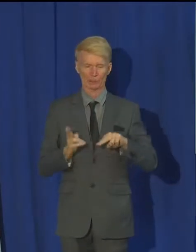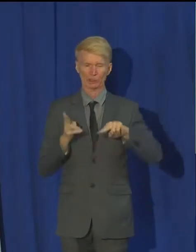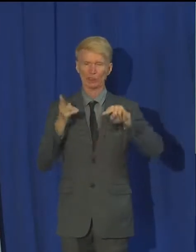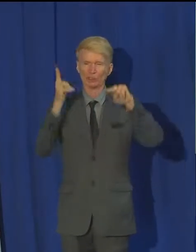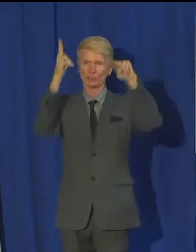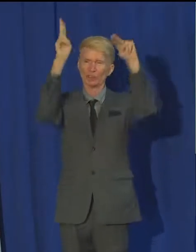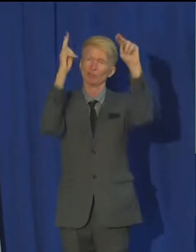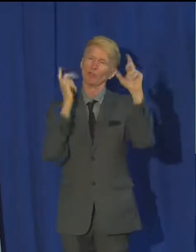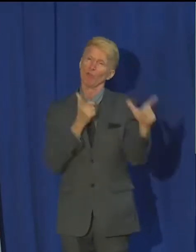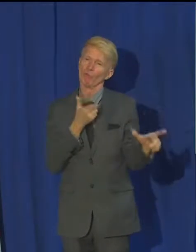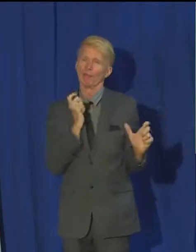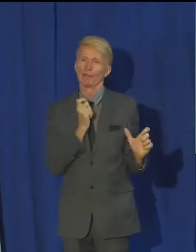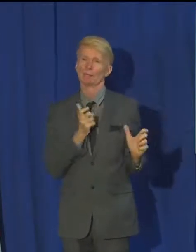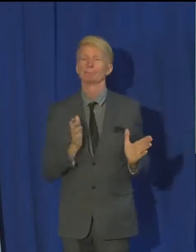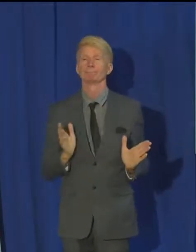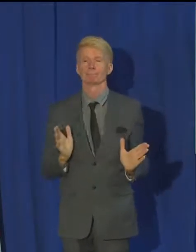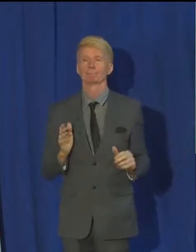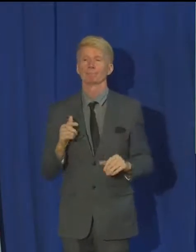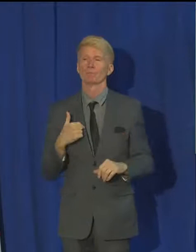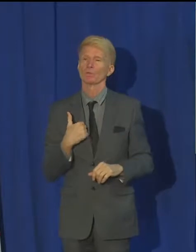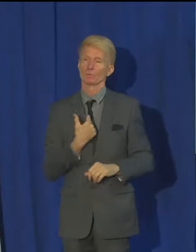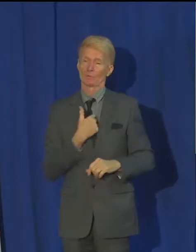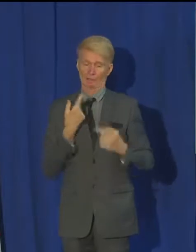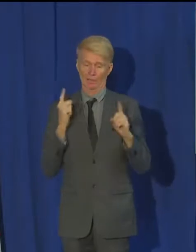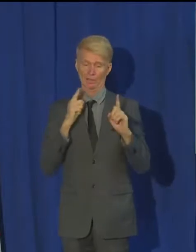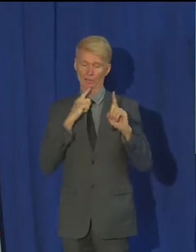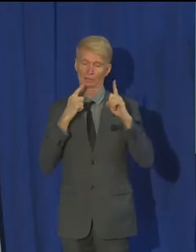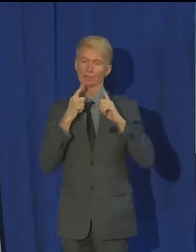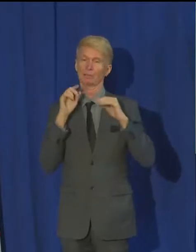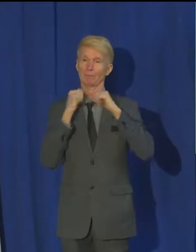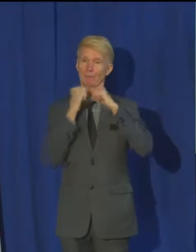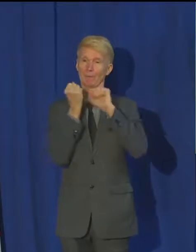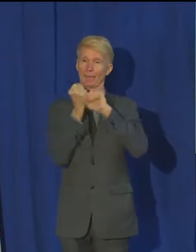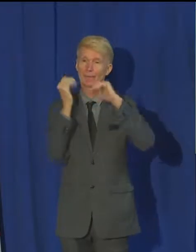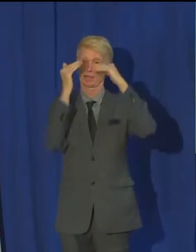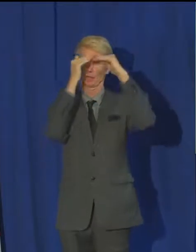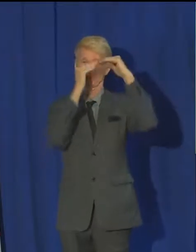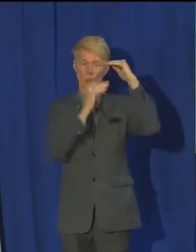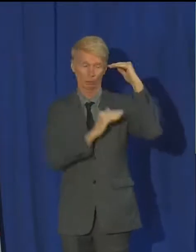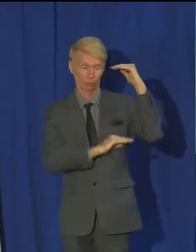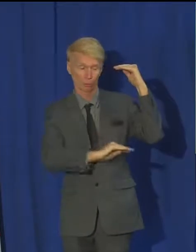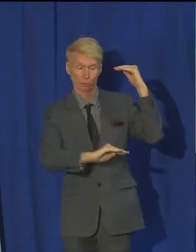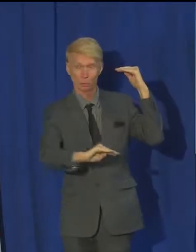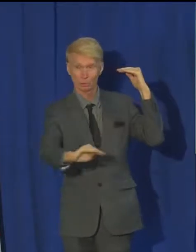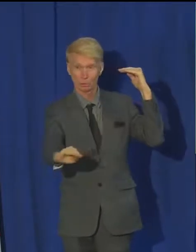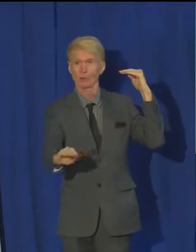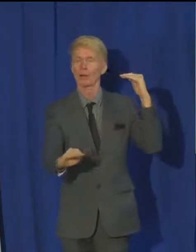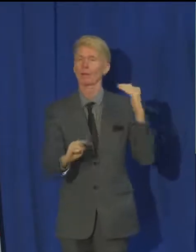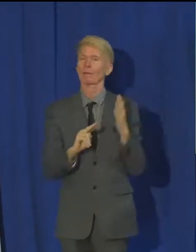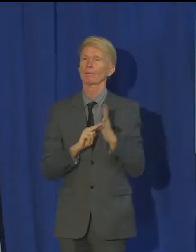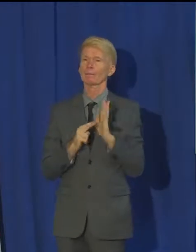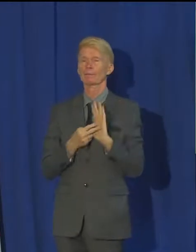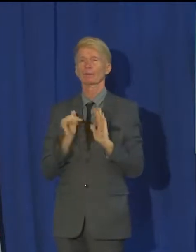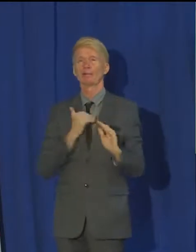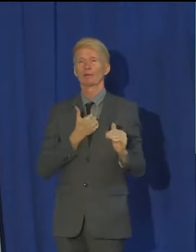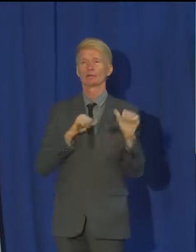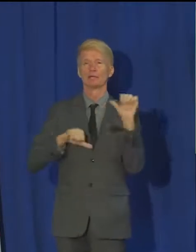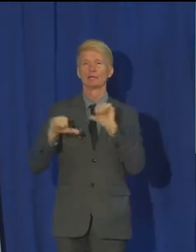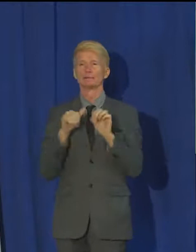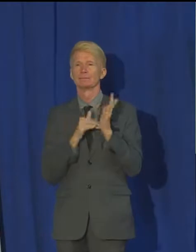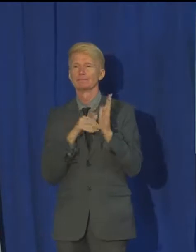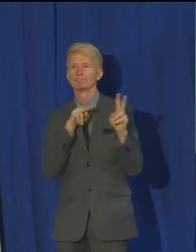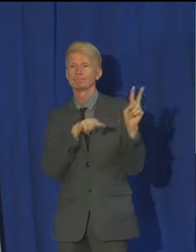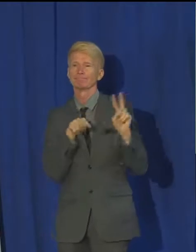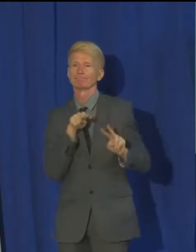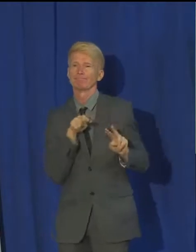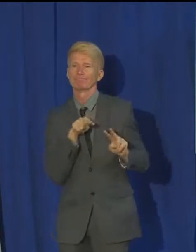so quickly. When we successfully flattened the curve, what we did in epidemiologic terms was